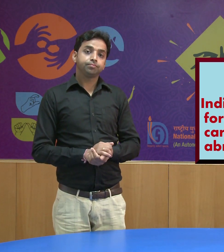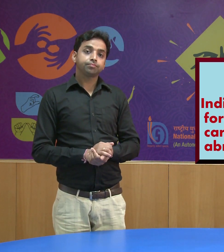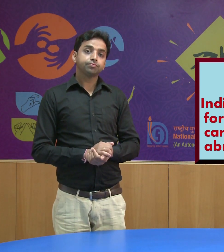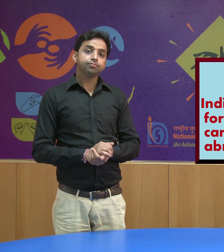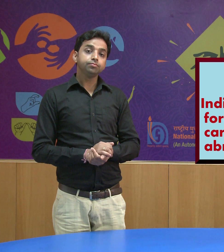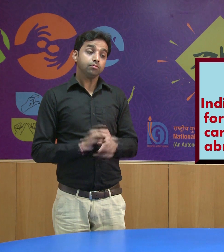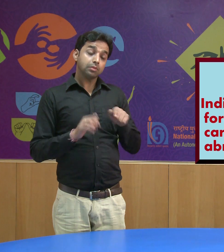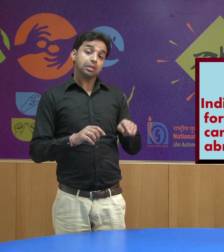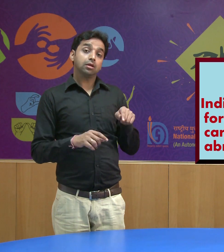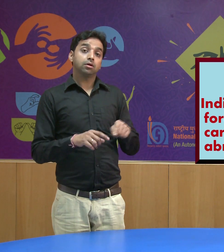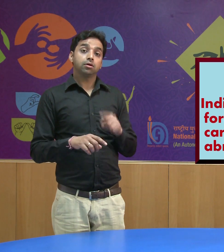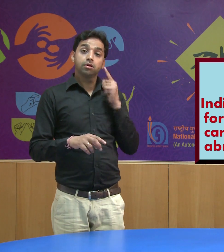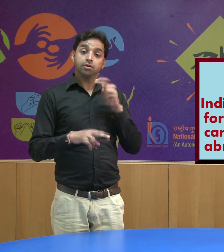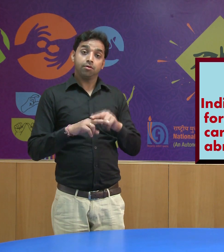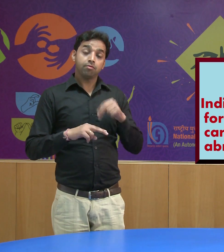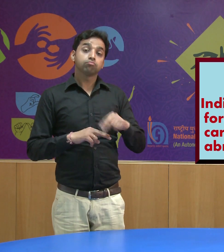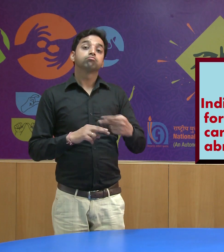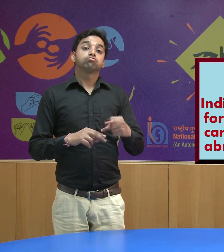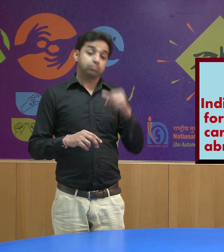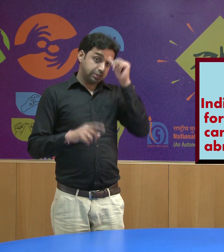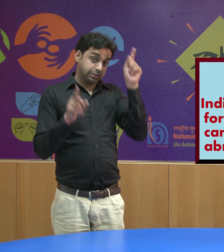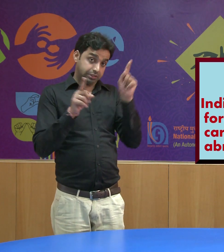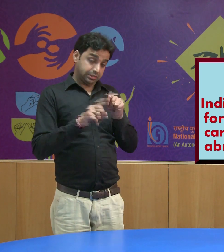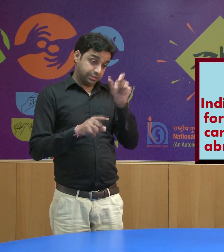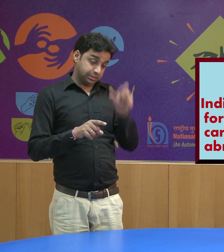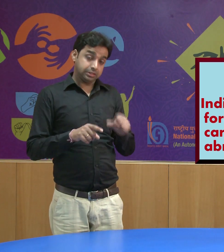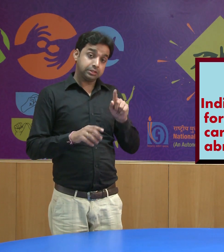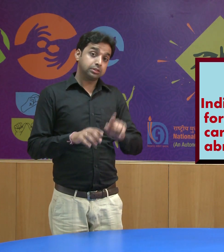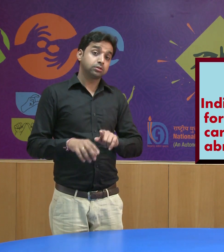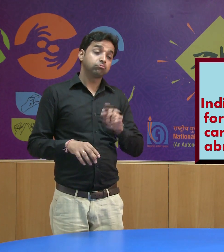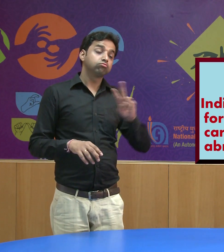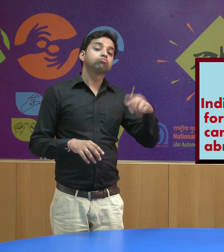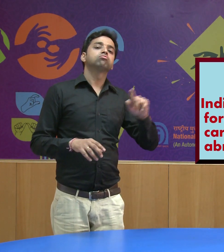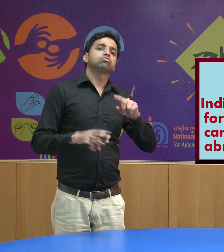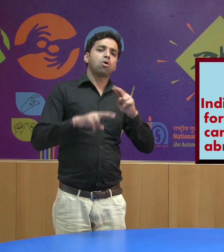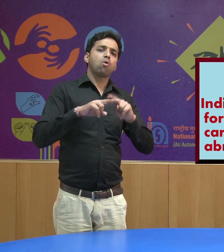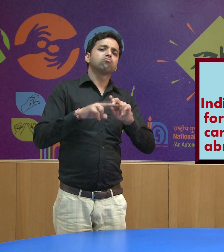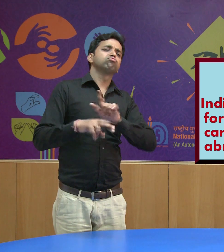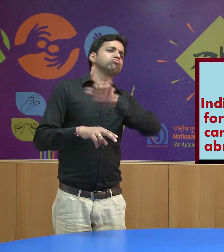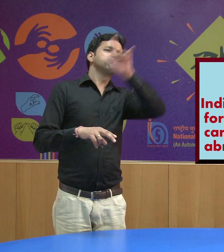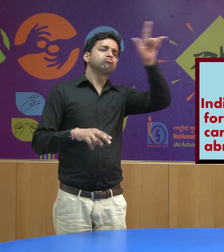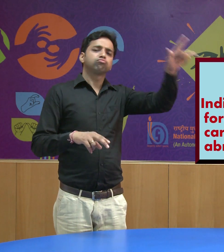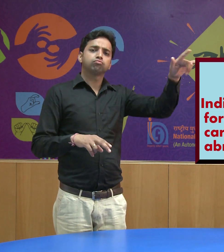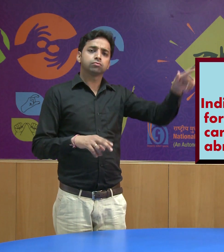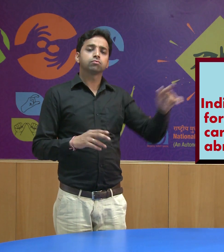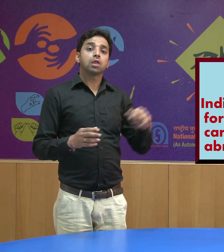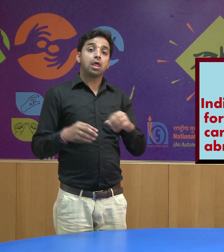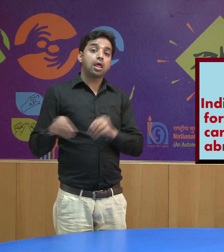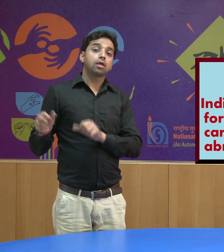In fact, these Indians who went to foreign countries carried their culture